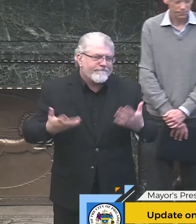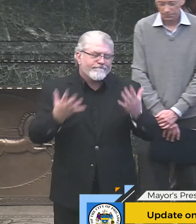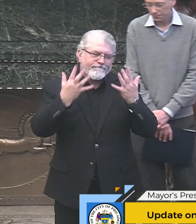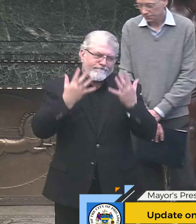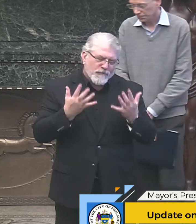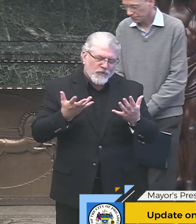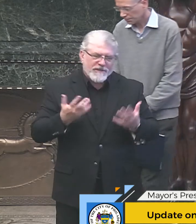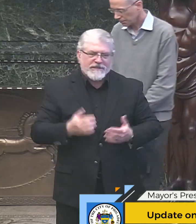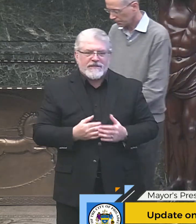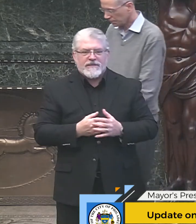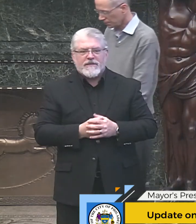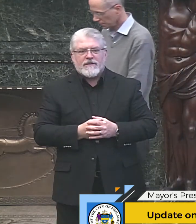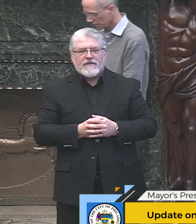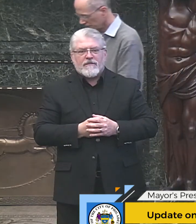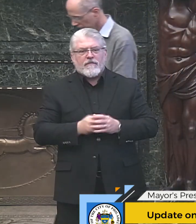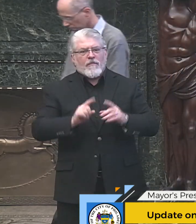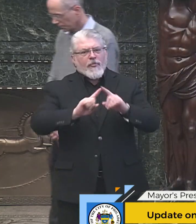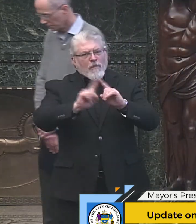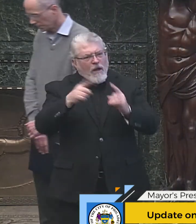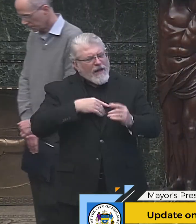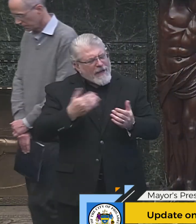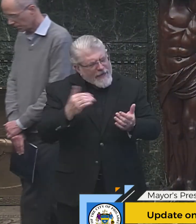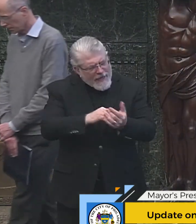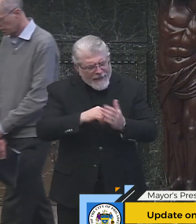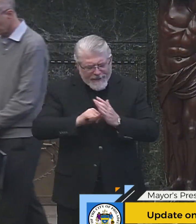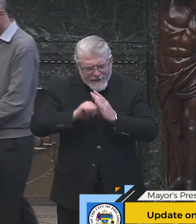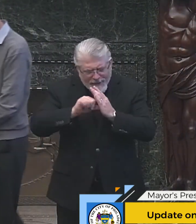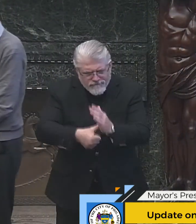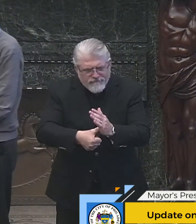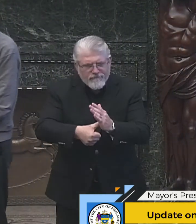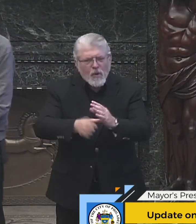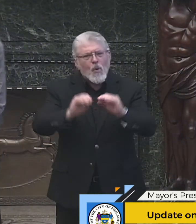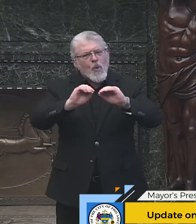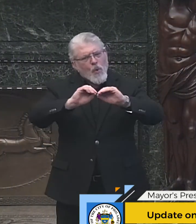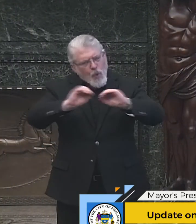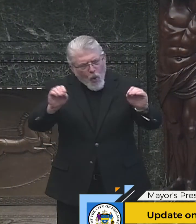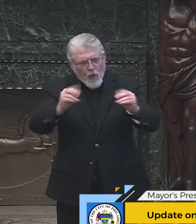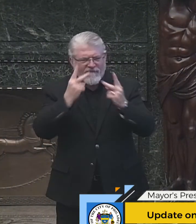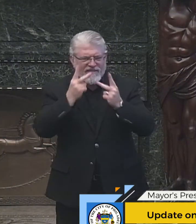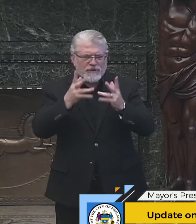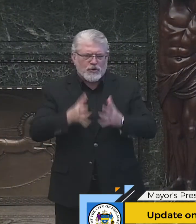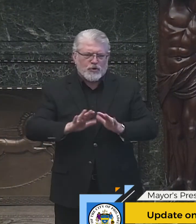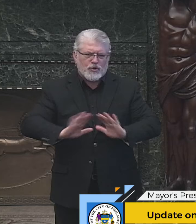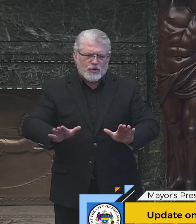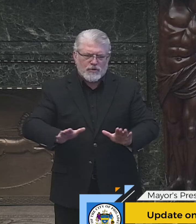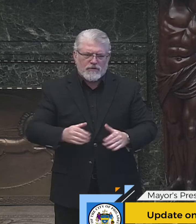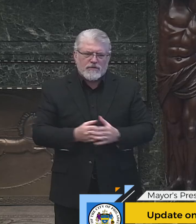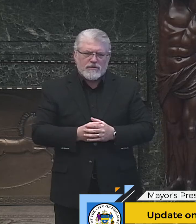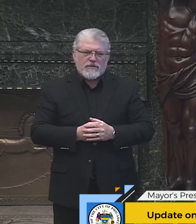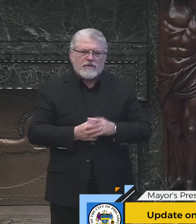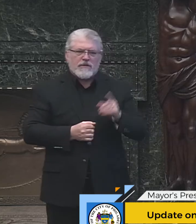Next, we will go to, I believe it's Denise Clay. Yes, that's me.